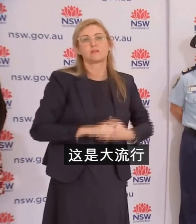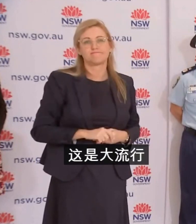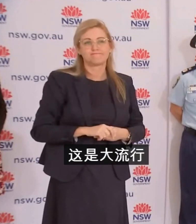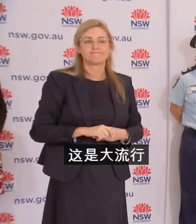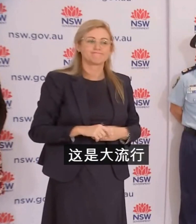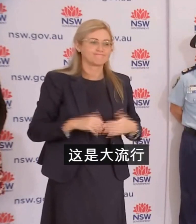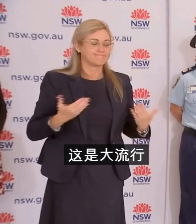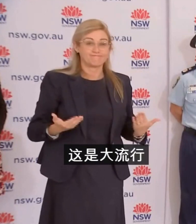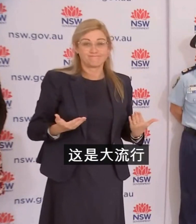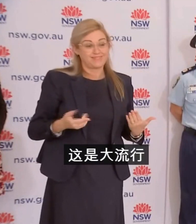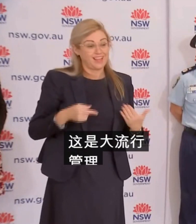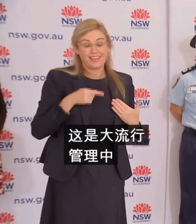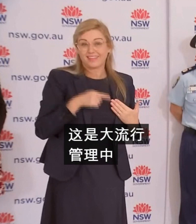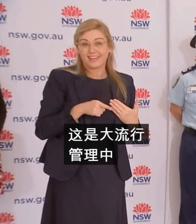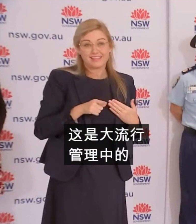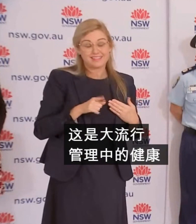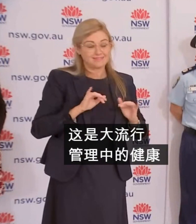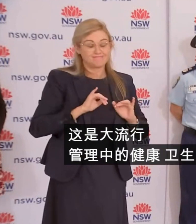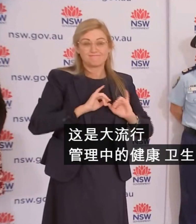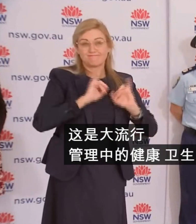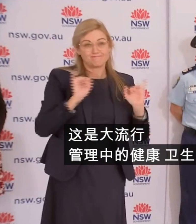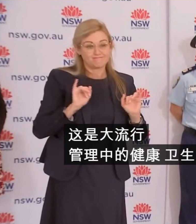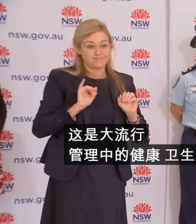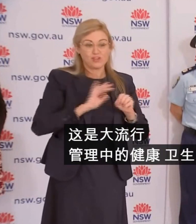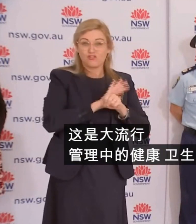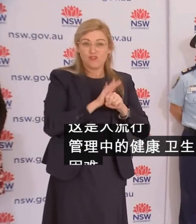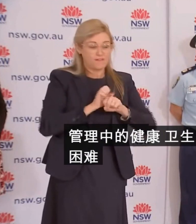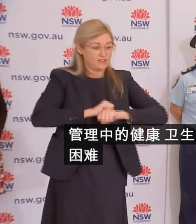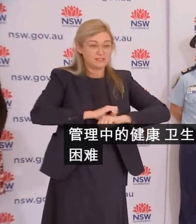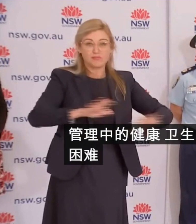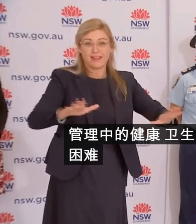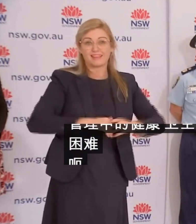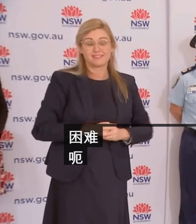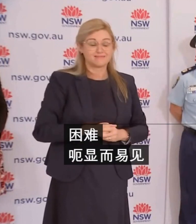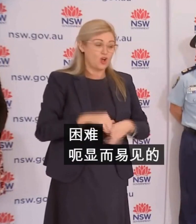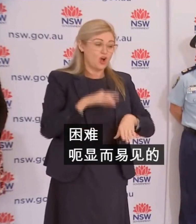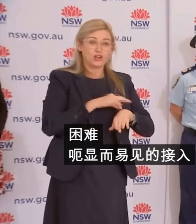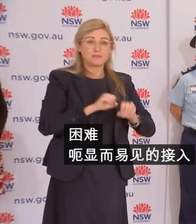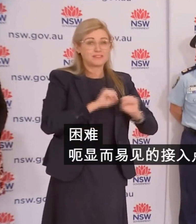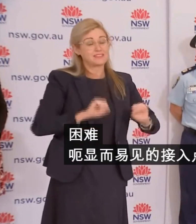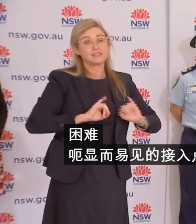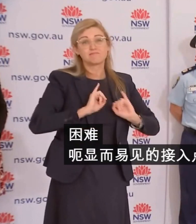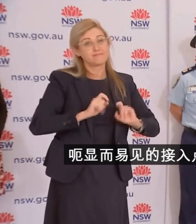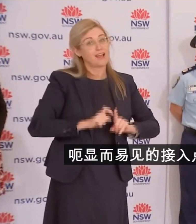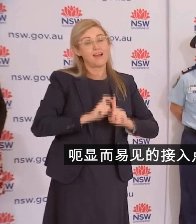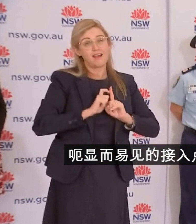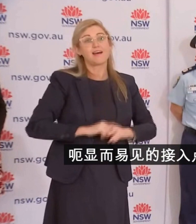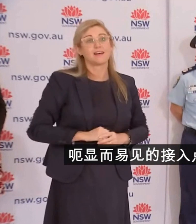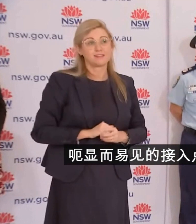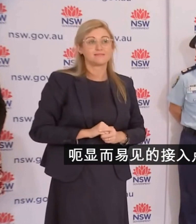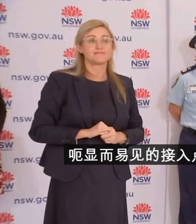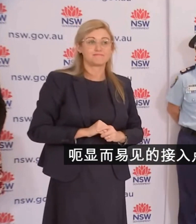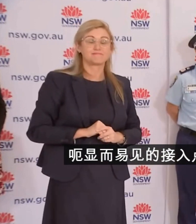is health in a pandemic. Managing a health system is very, very difficult. One of the access points that is